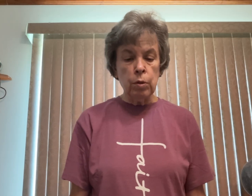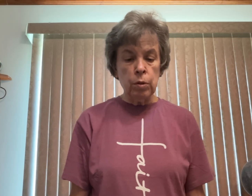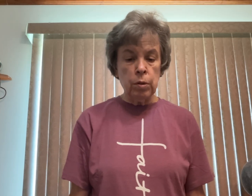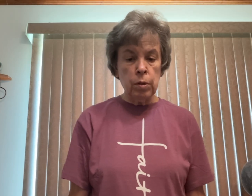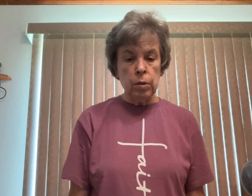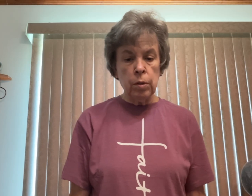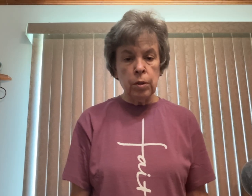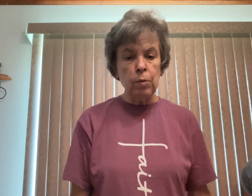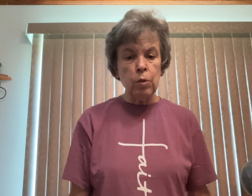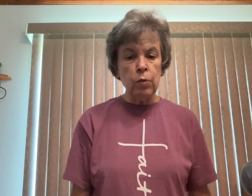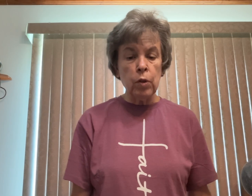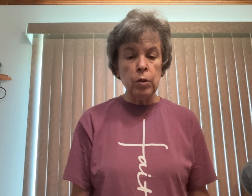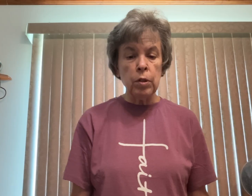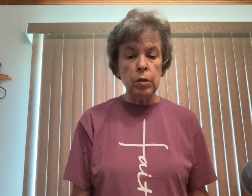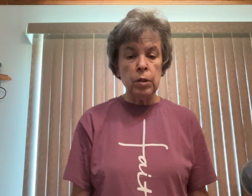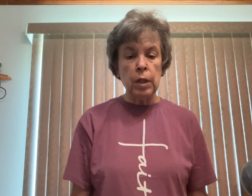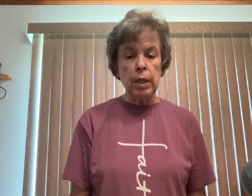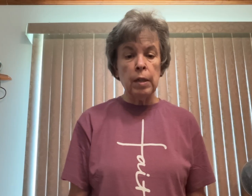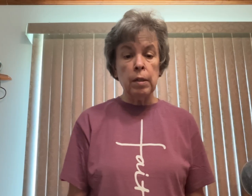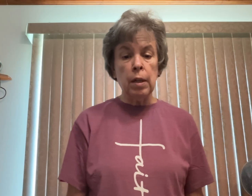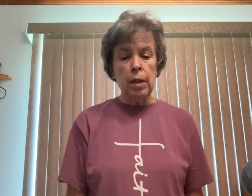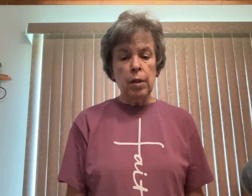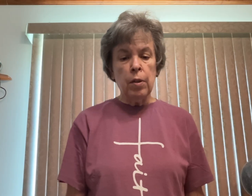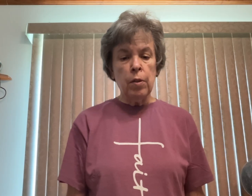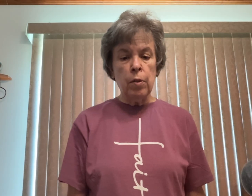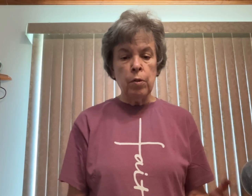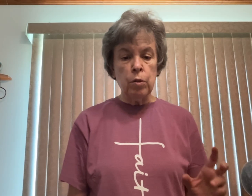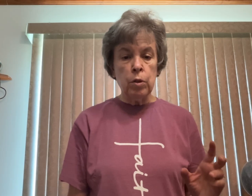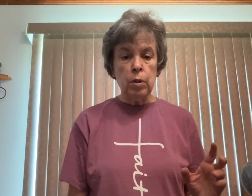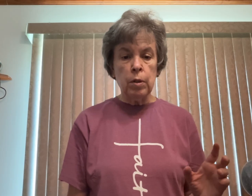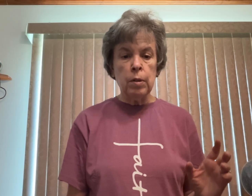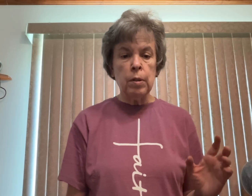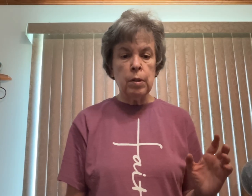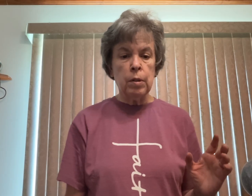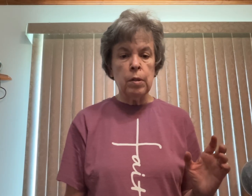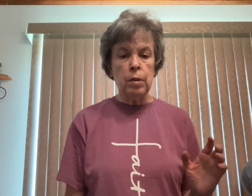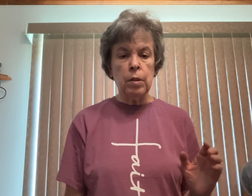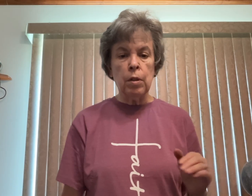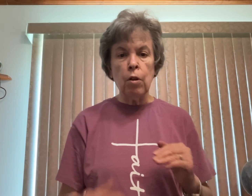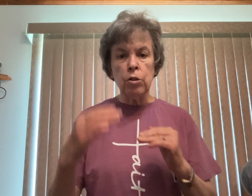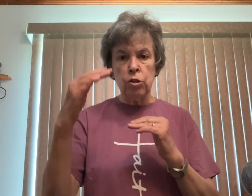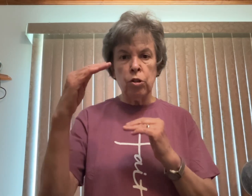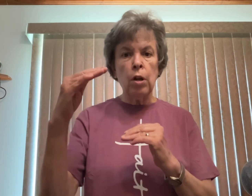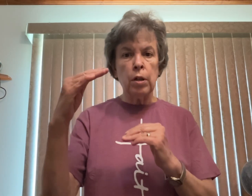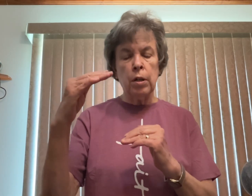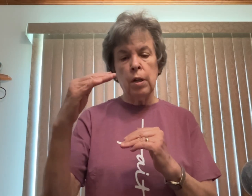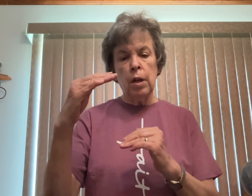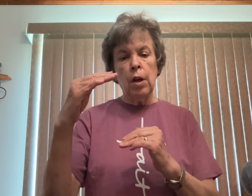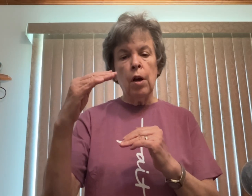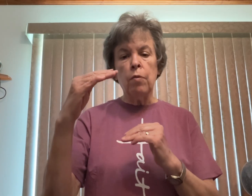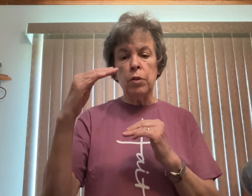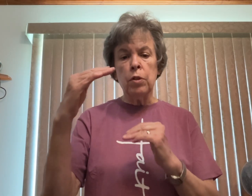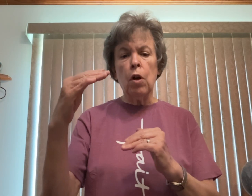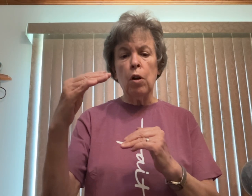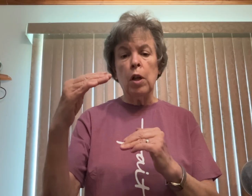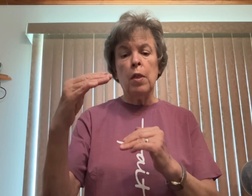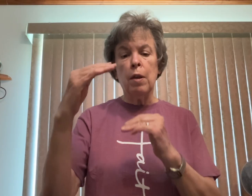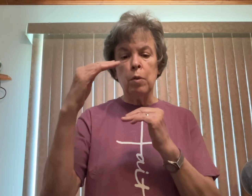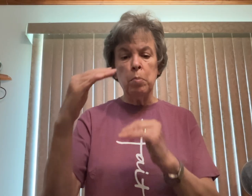there's several verses, and then there's a large chunk of the song that